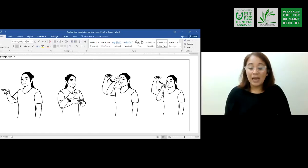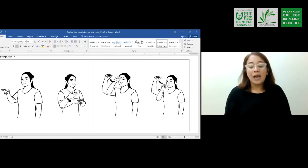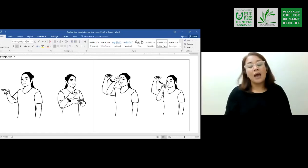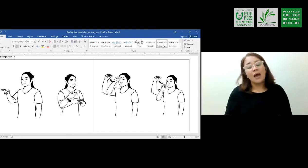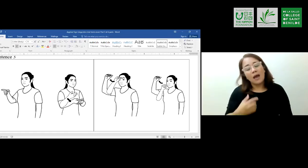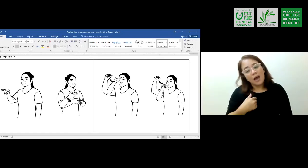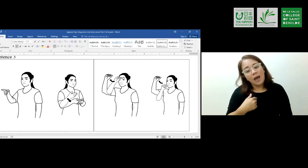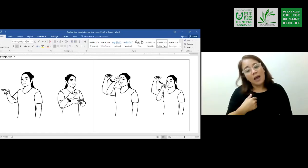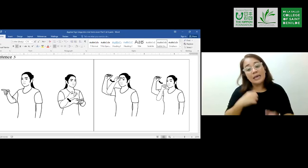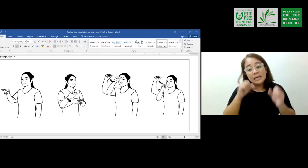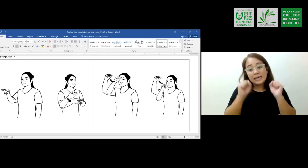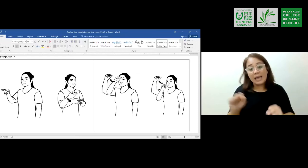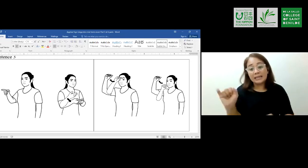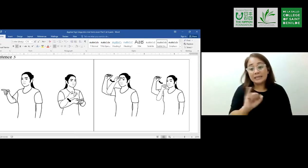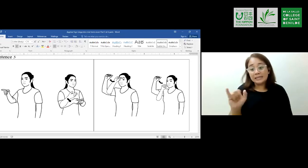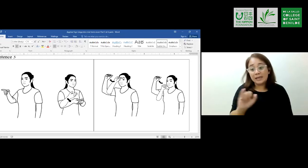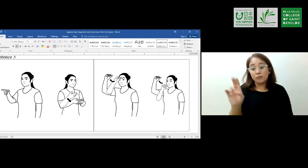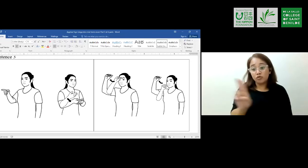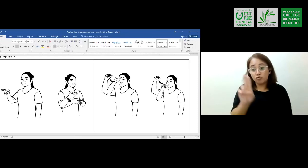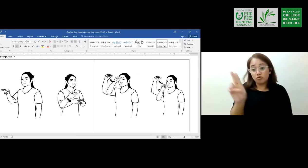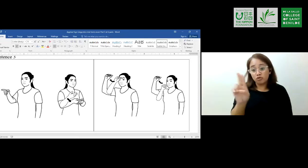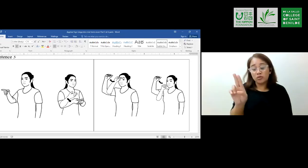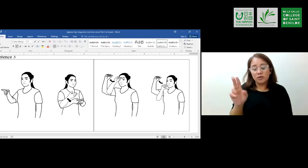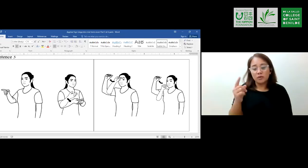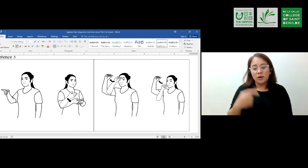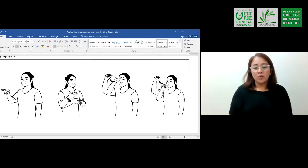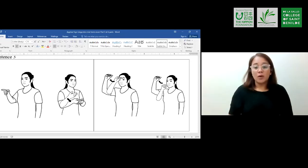like, when are you going?